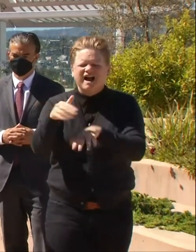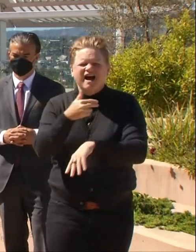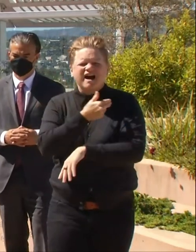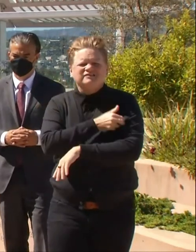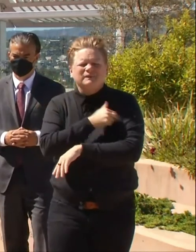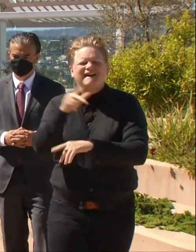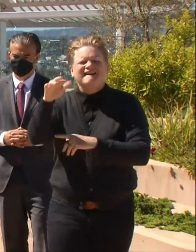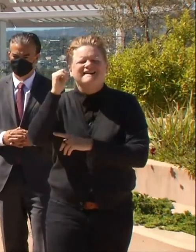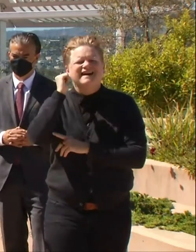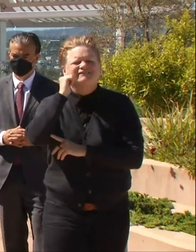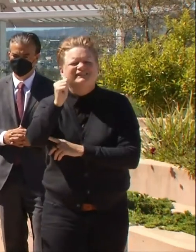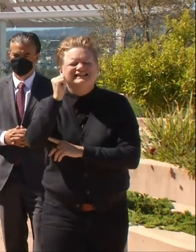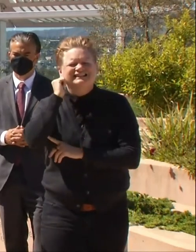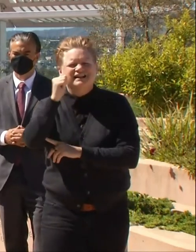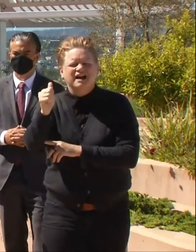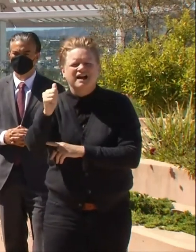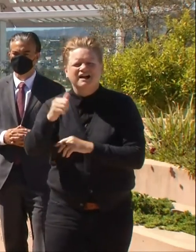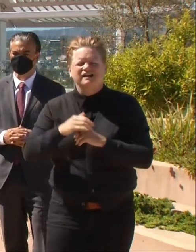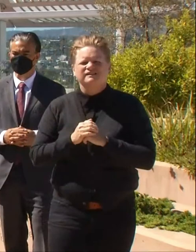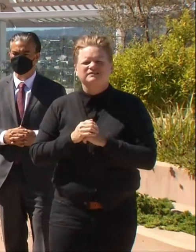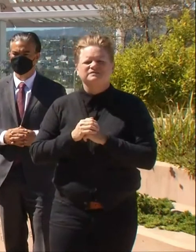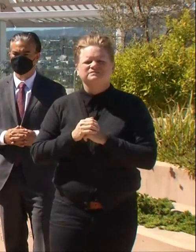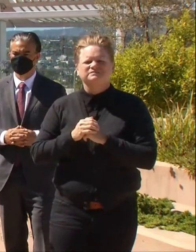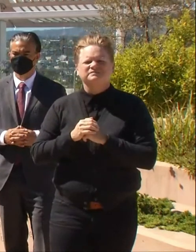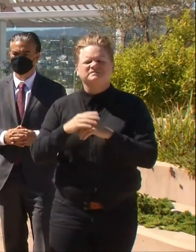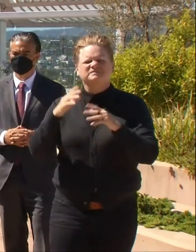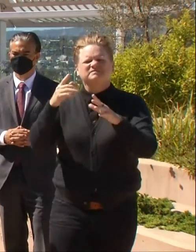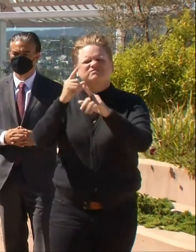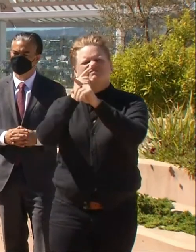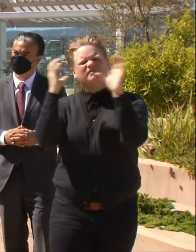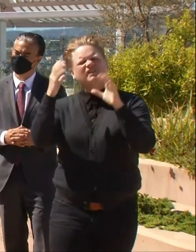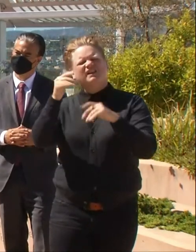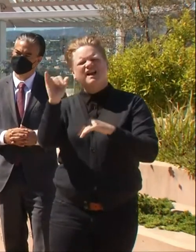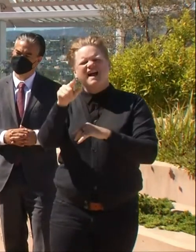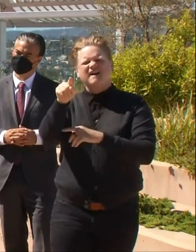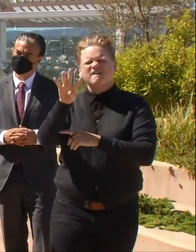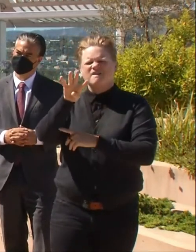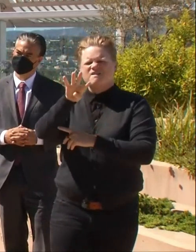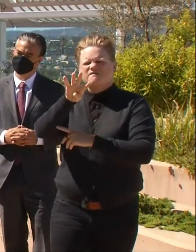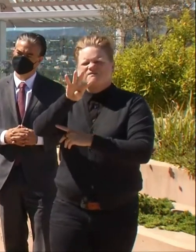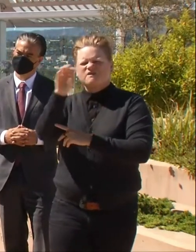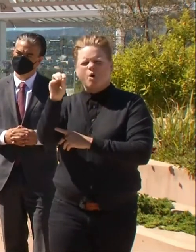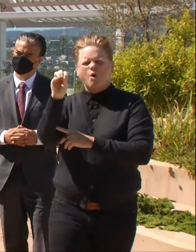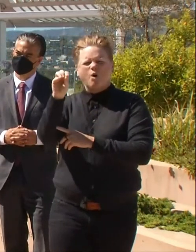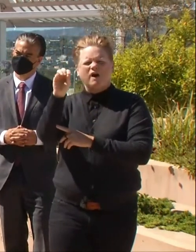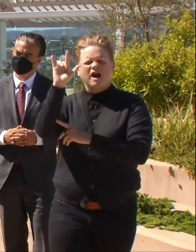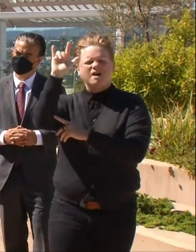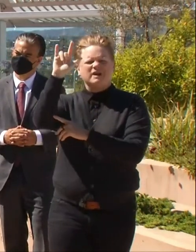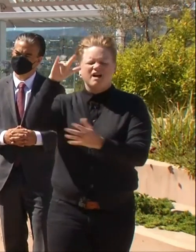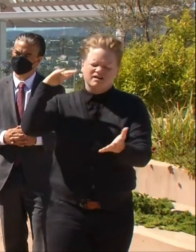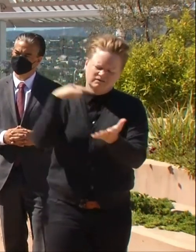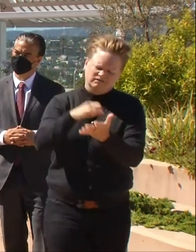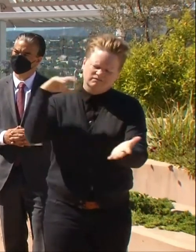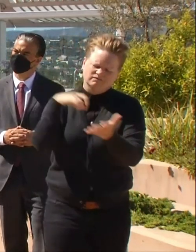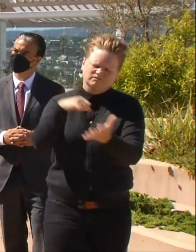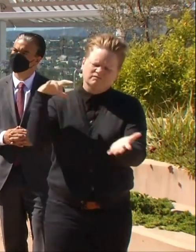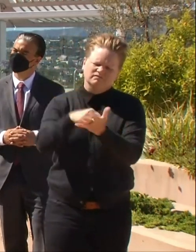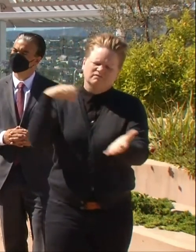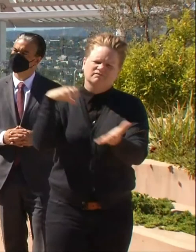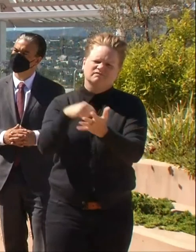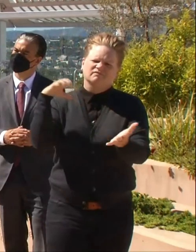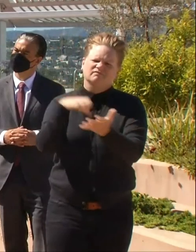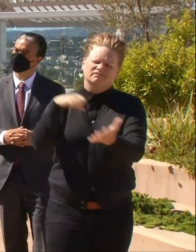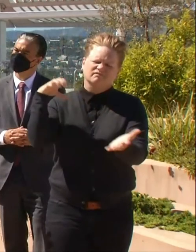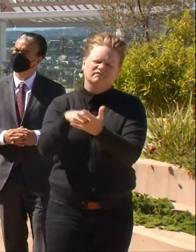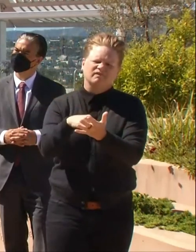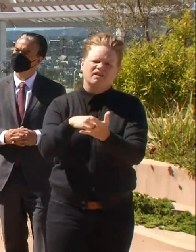equivalent of 40 wide-body planes crashed each year, killing that many people. We would ground all the planes in the